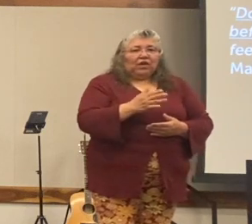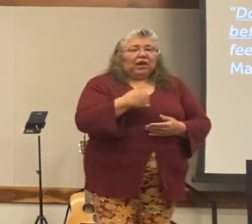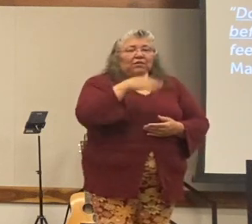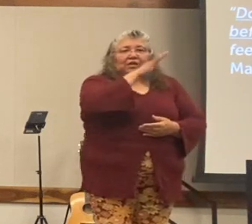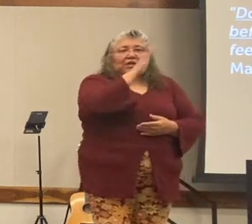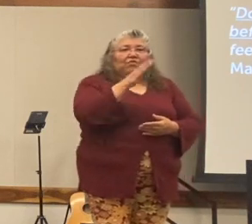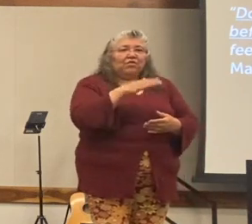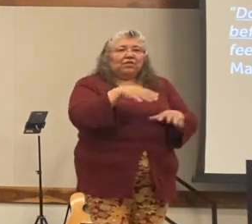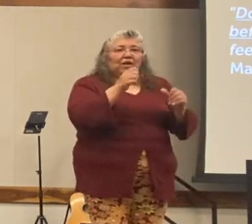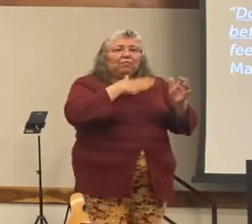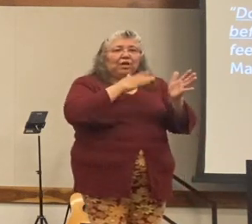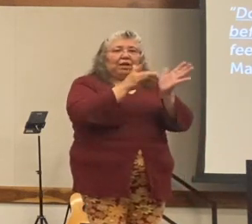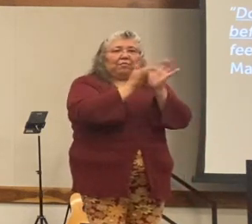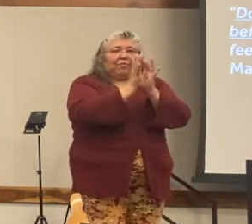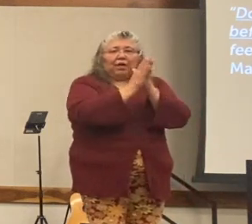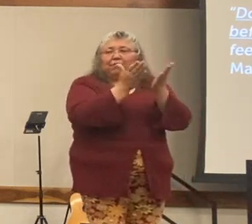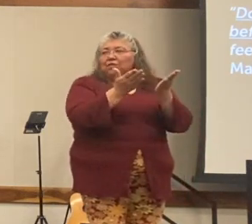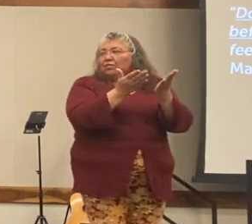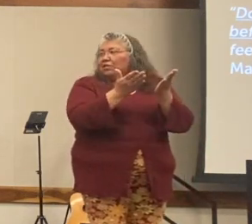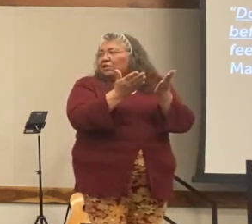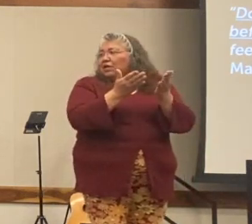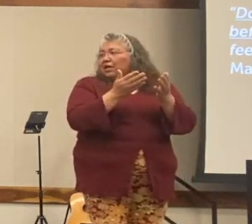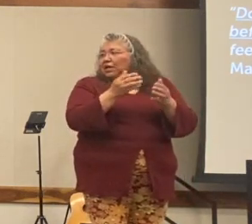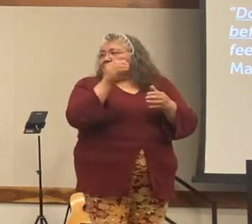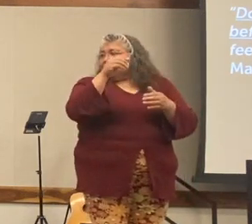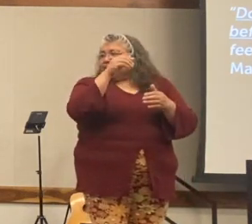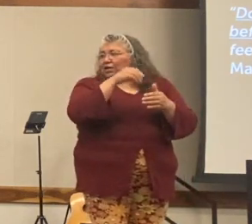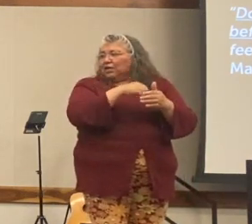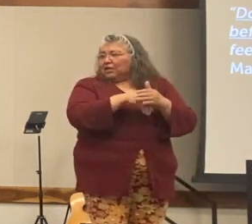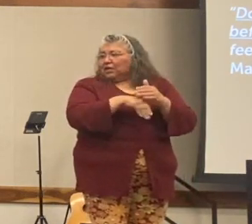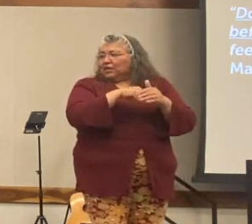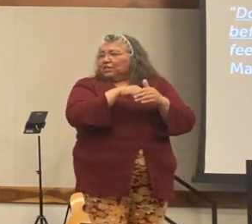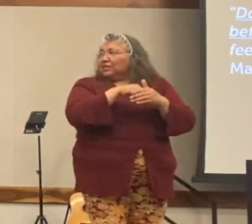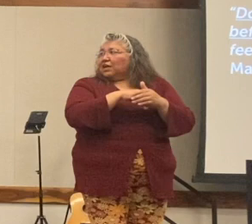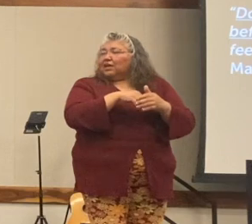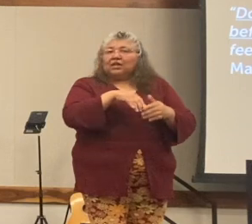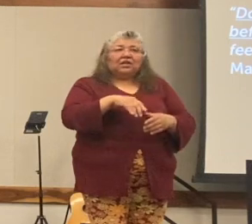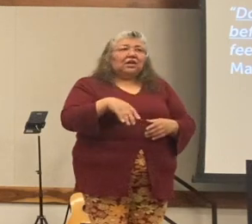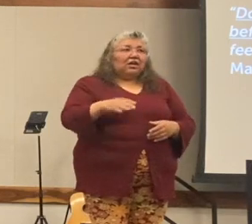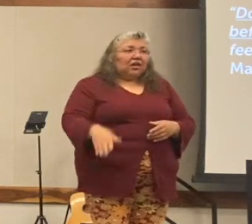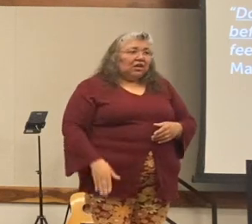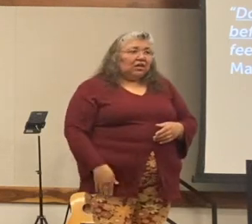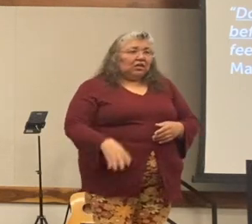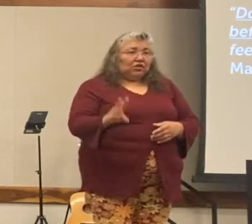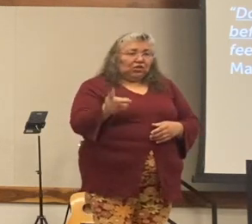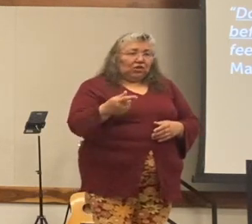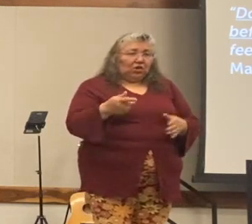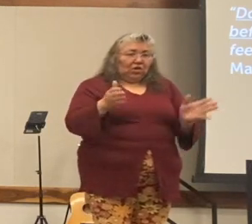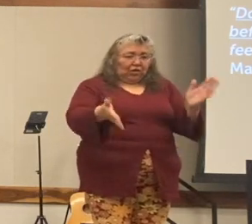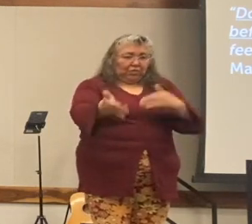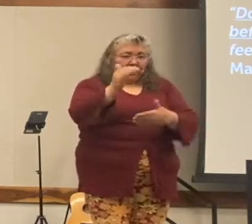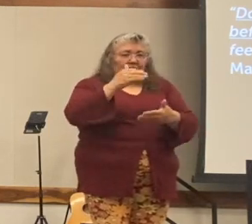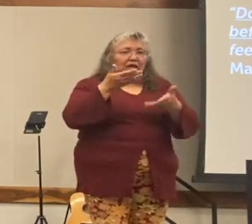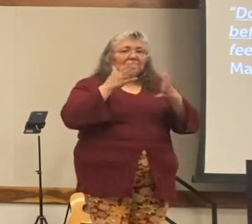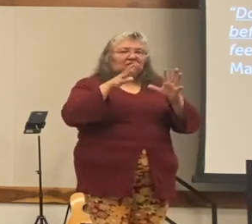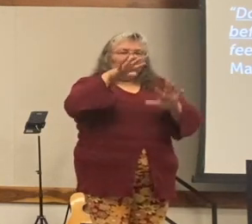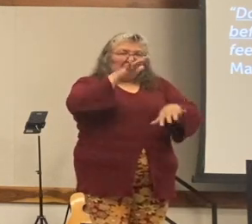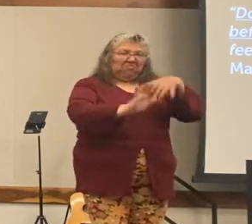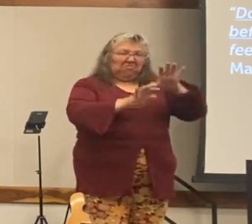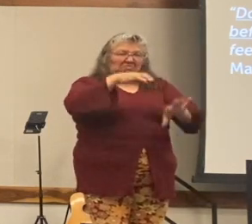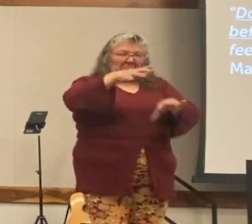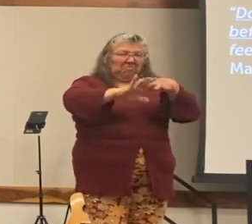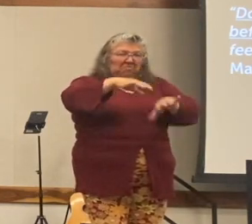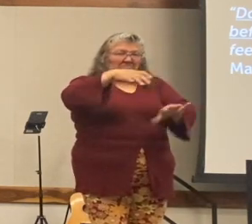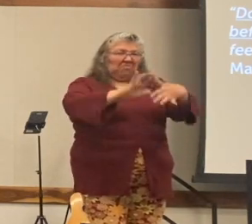I would never take my Bible and place it inside a dog pen and let them trample over